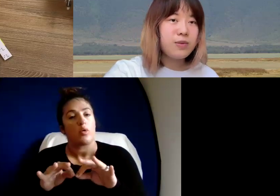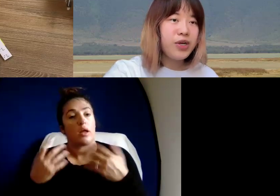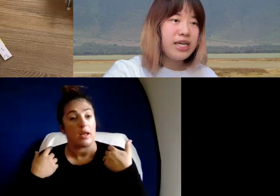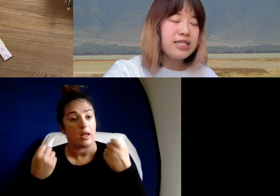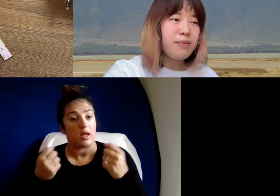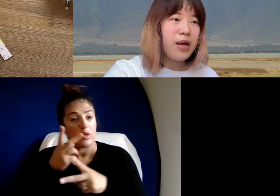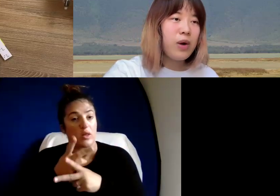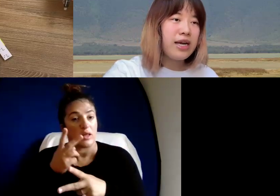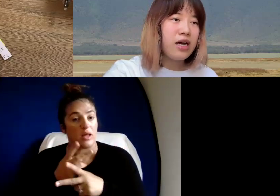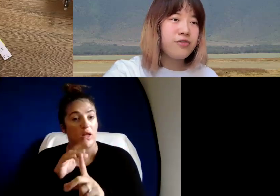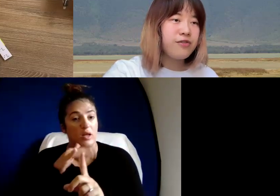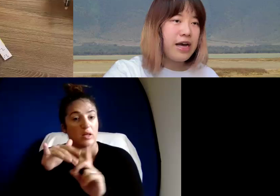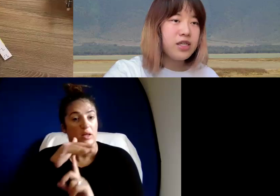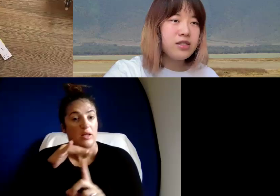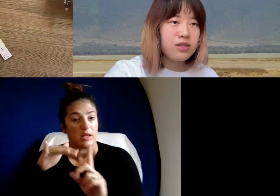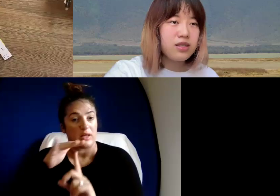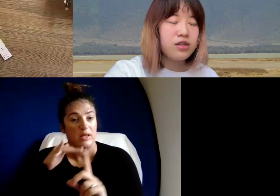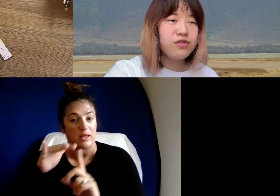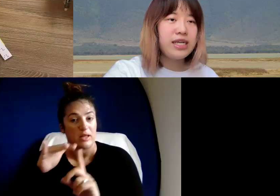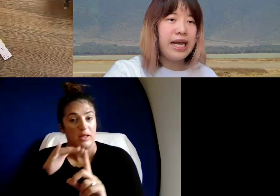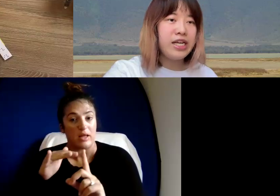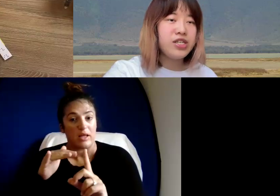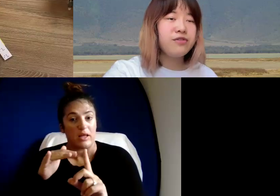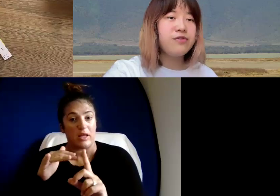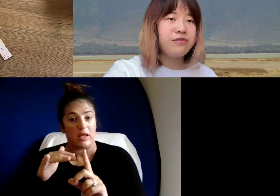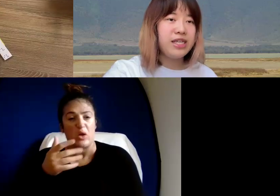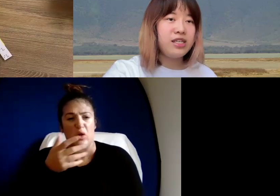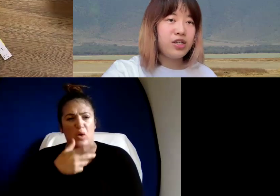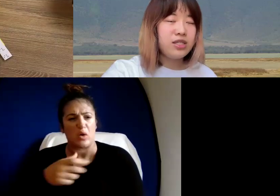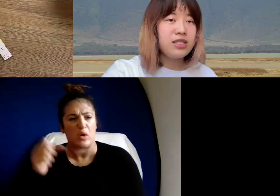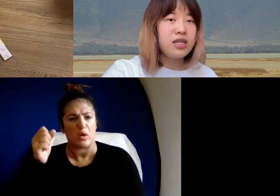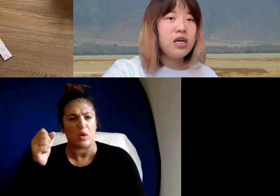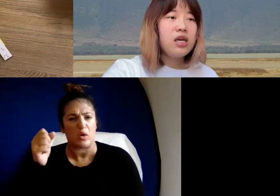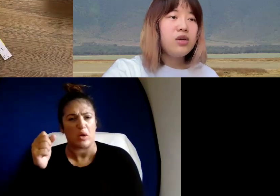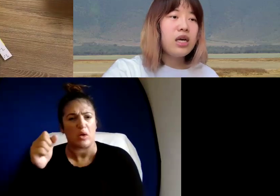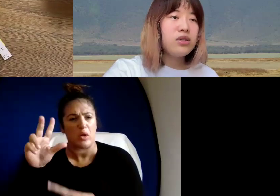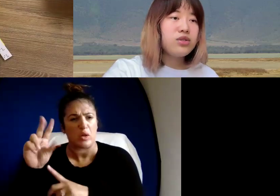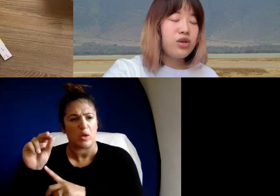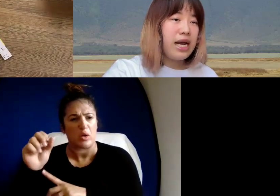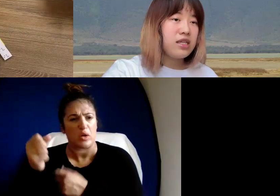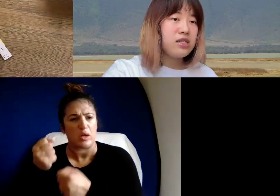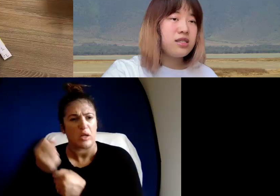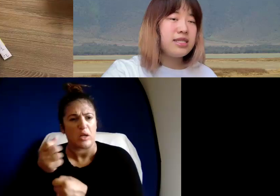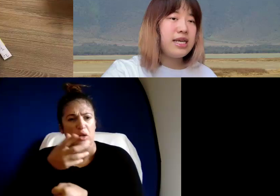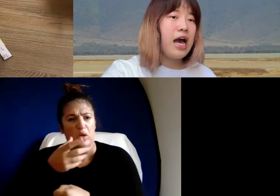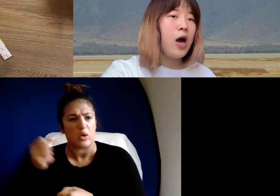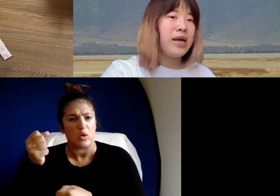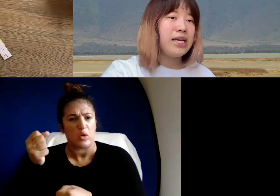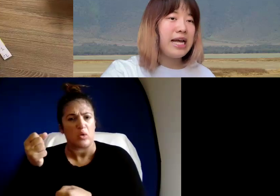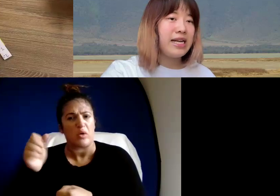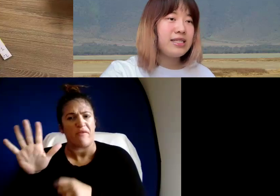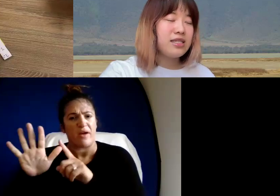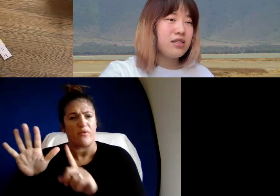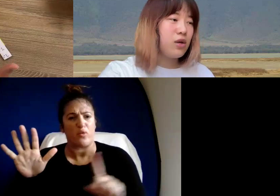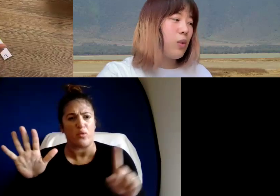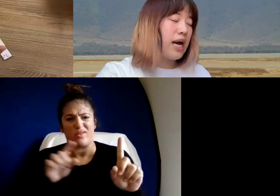is experienced by 1 out of 5 adults over the age of 50 years. You can use your hand to see how